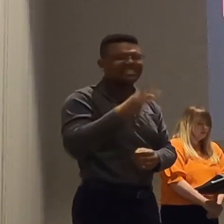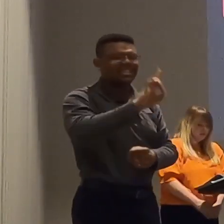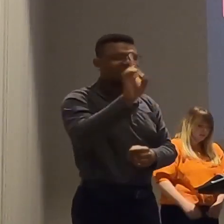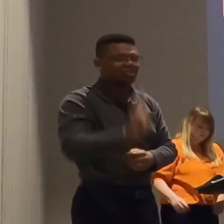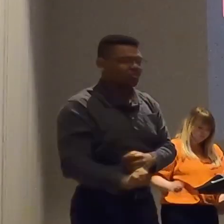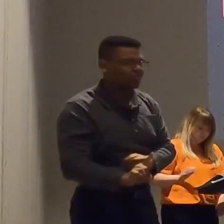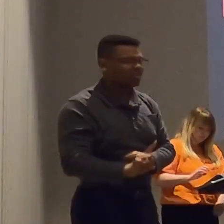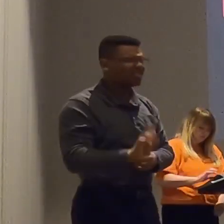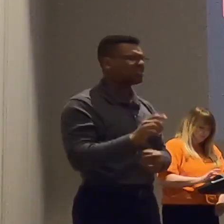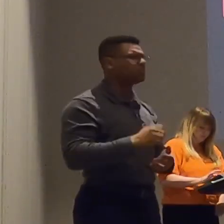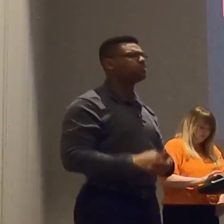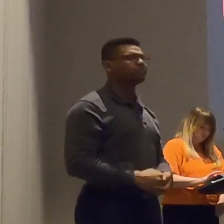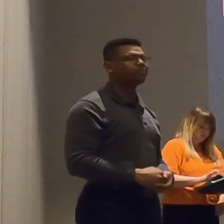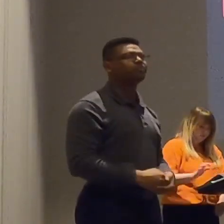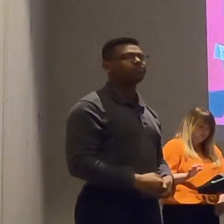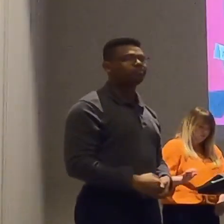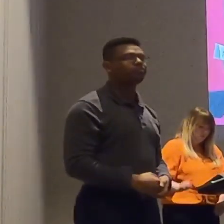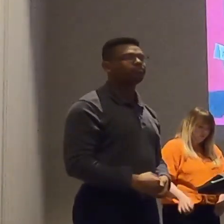neighborhood.